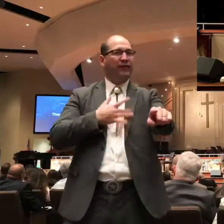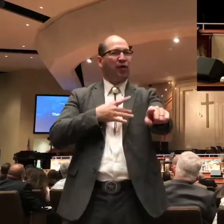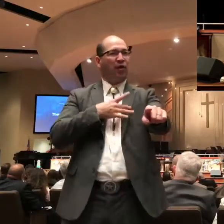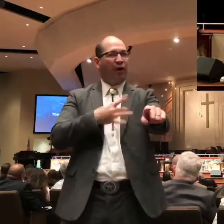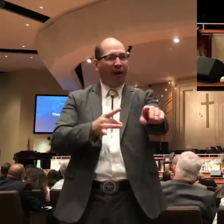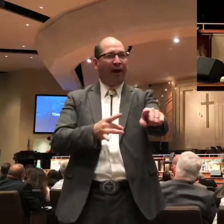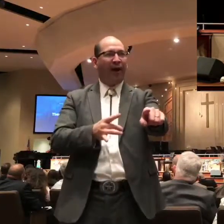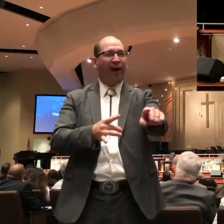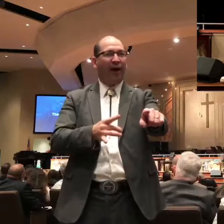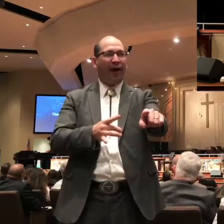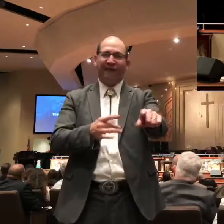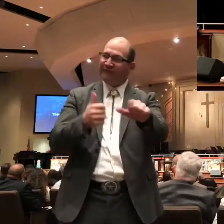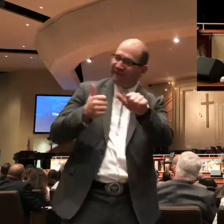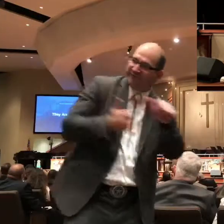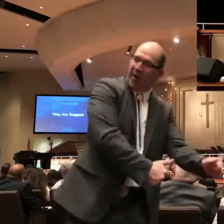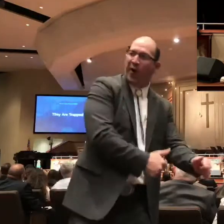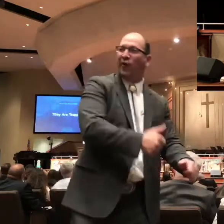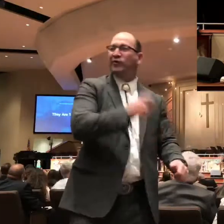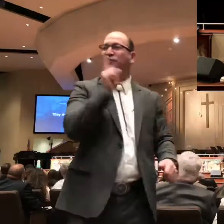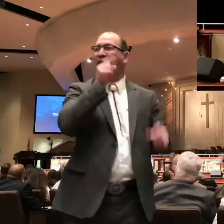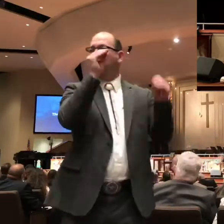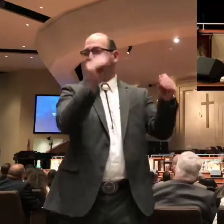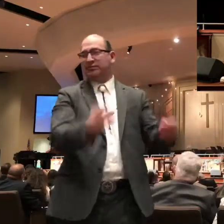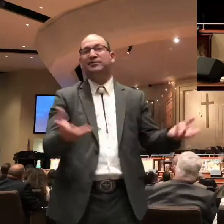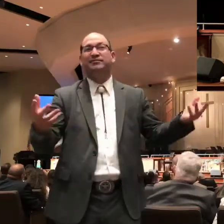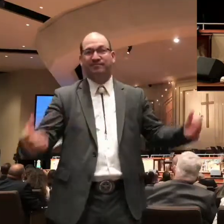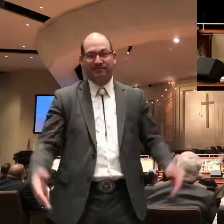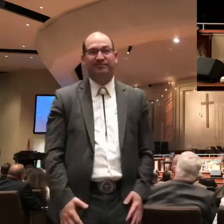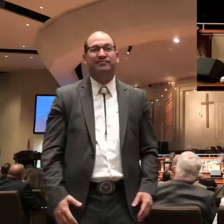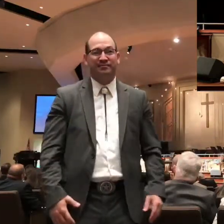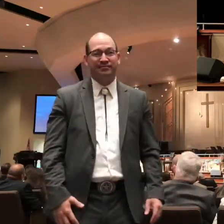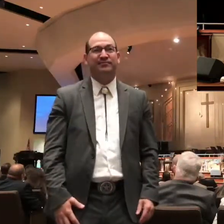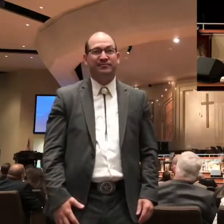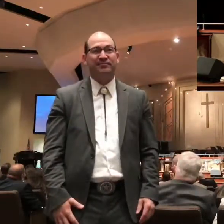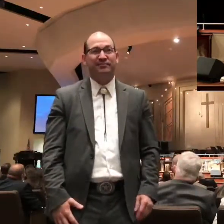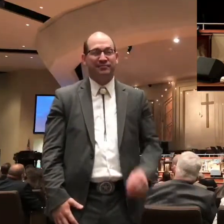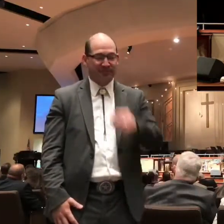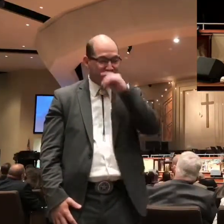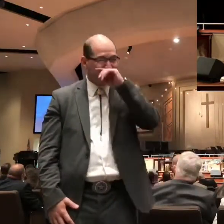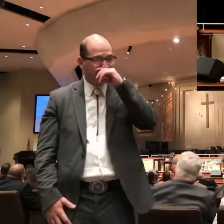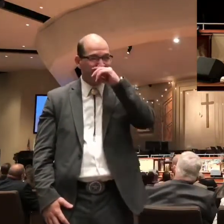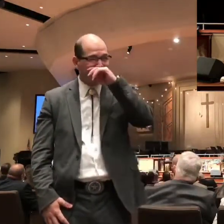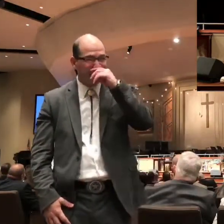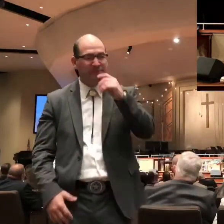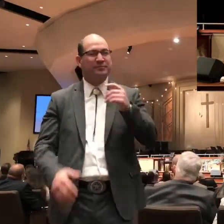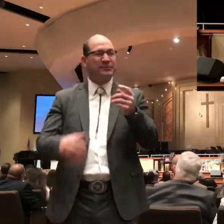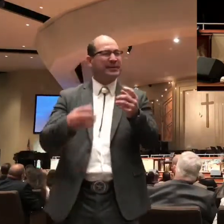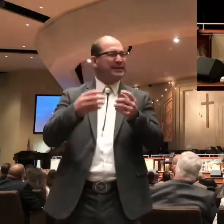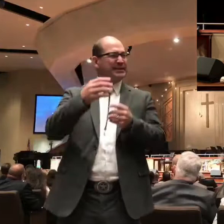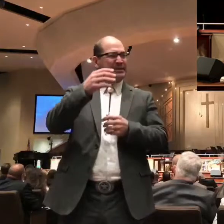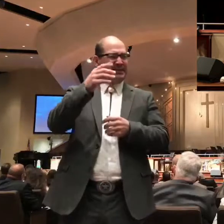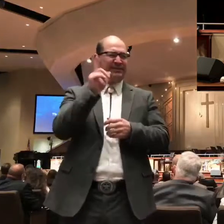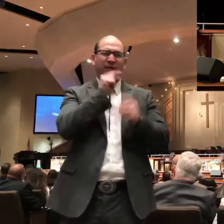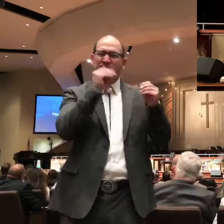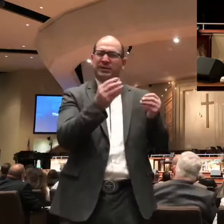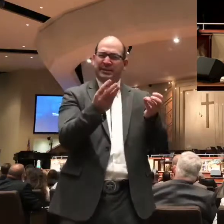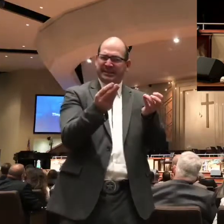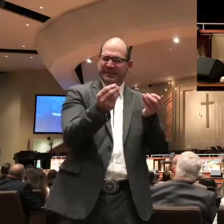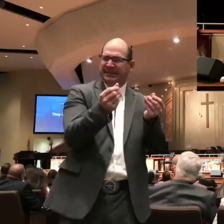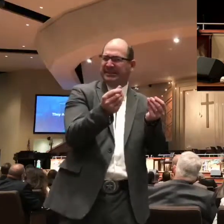were luring them in with a false attraction. They were tricking them into